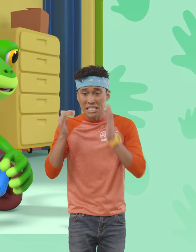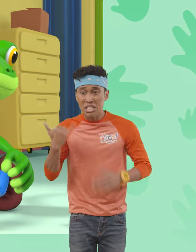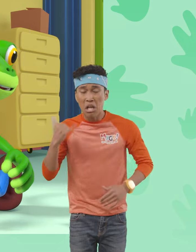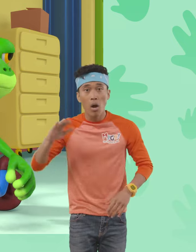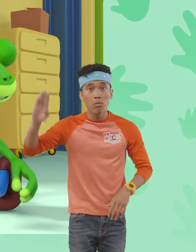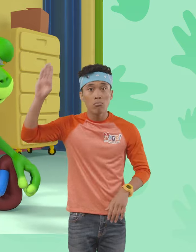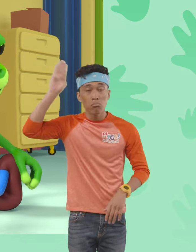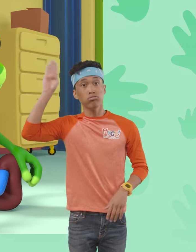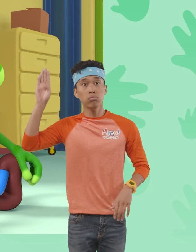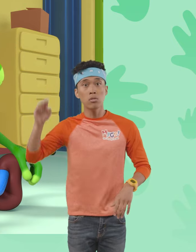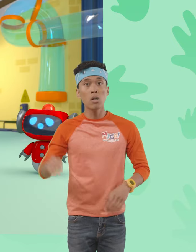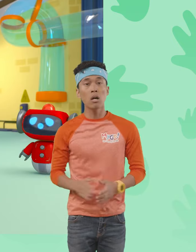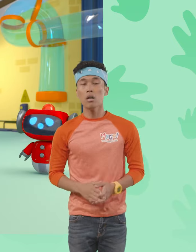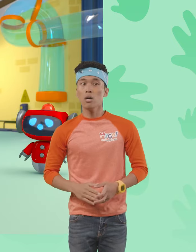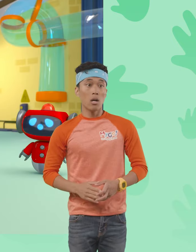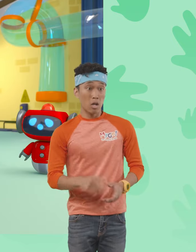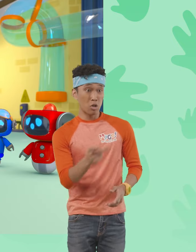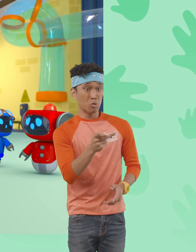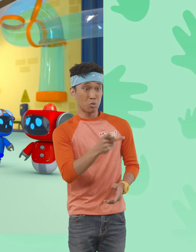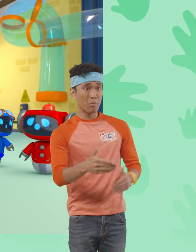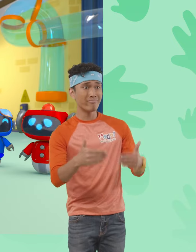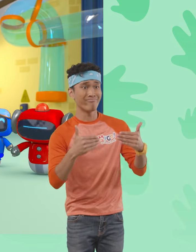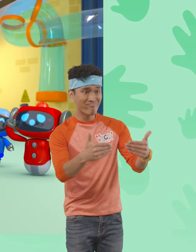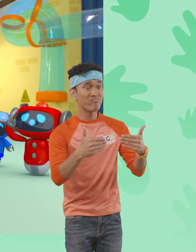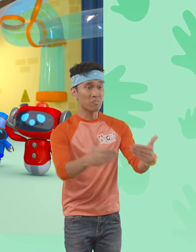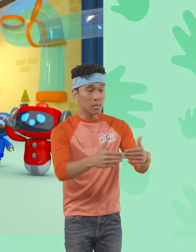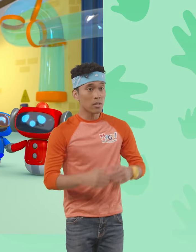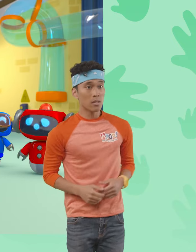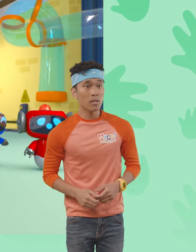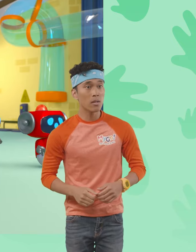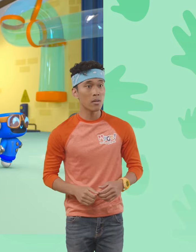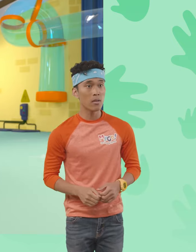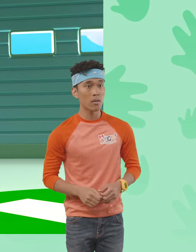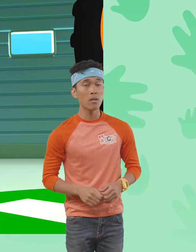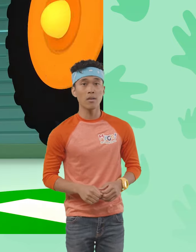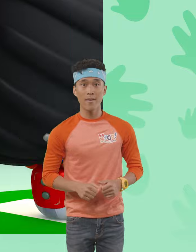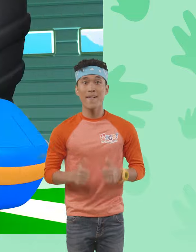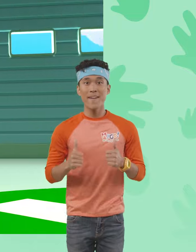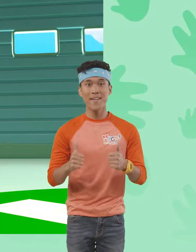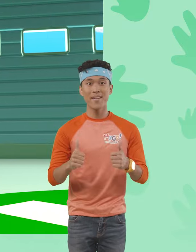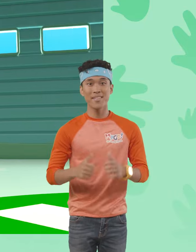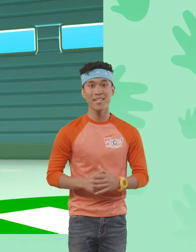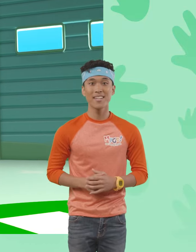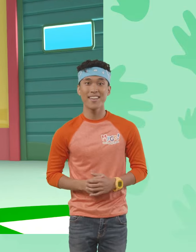Yellow's gone and bumped her head. So it's over to you, Blue and Red.